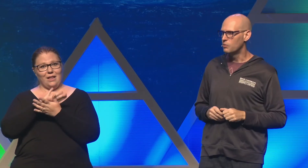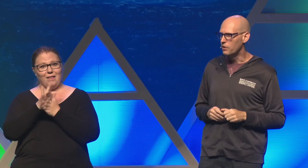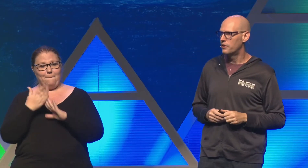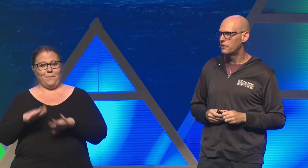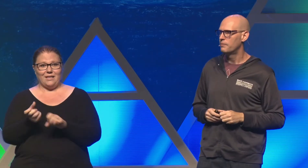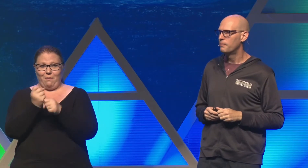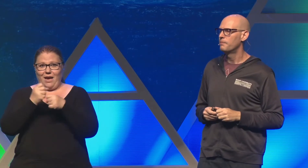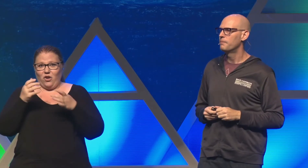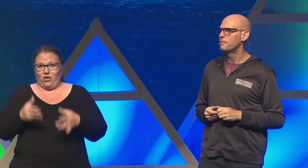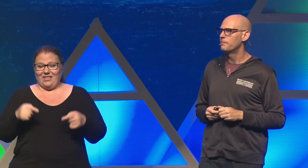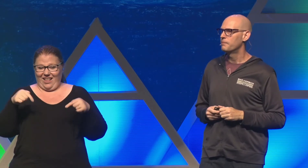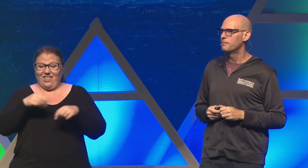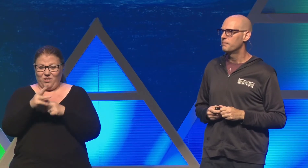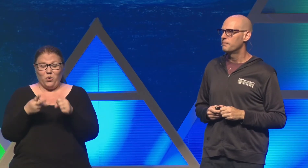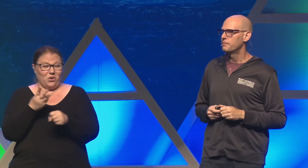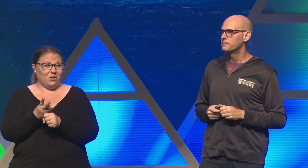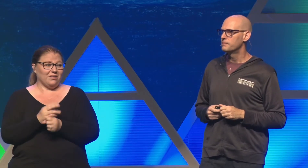in this world.